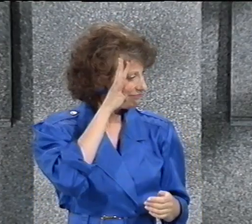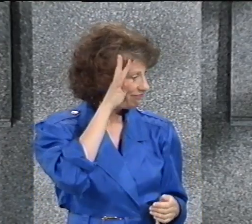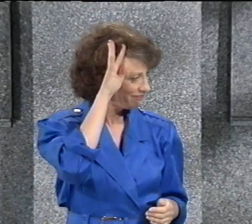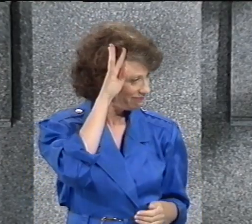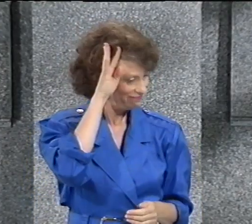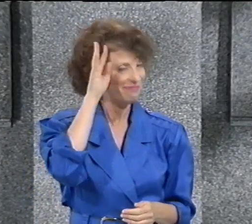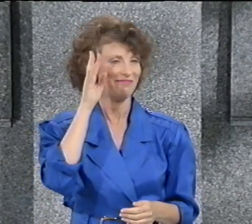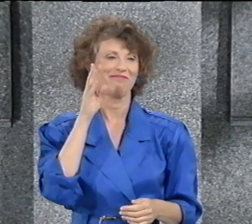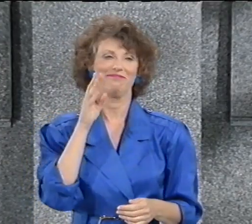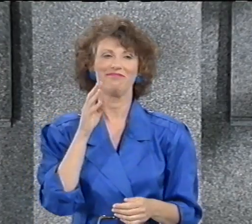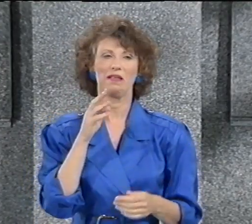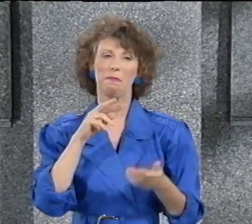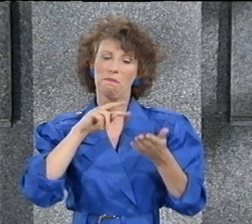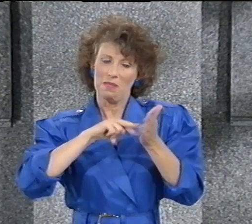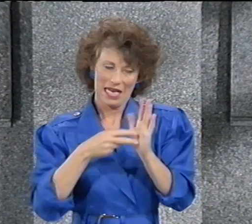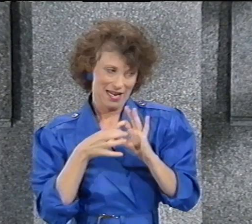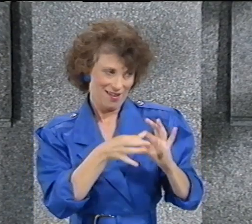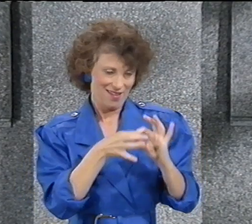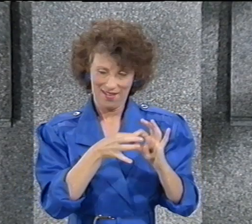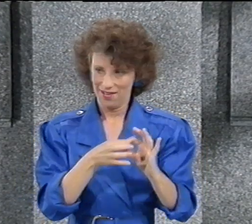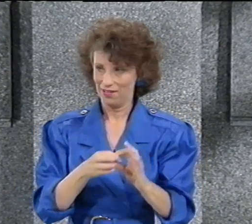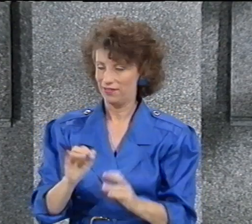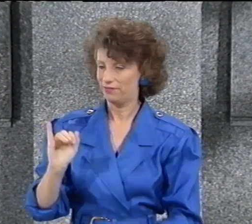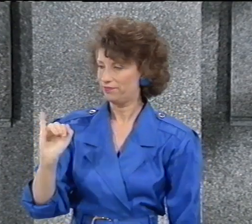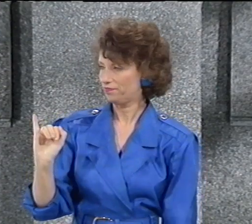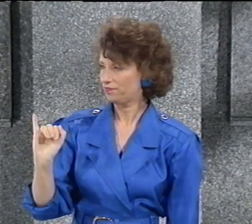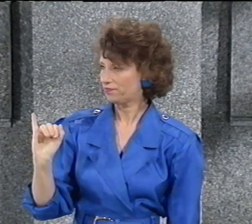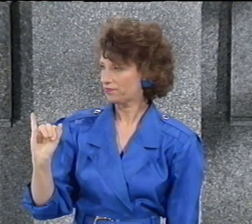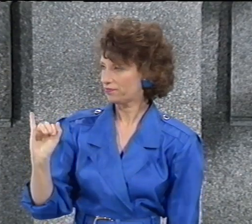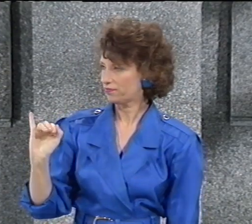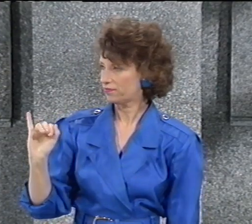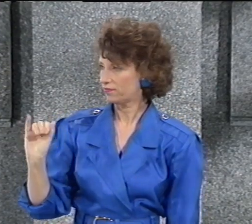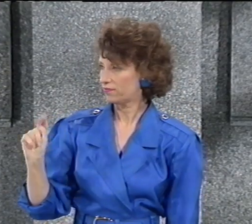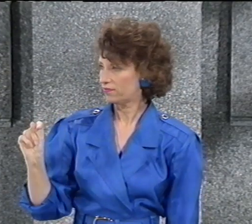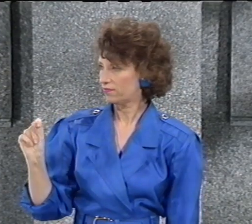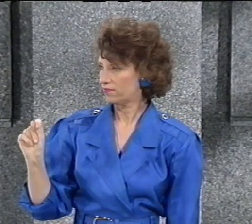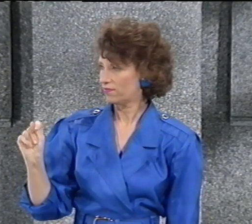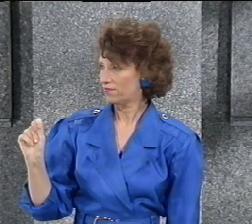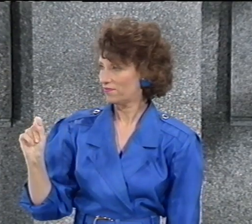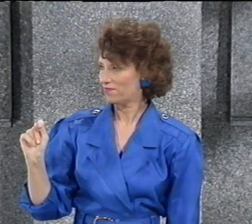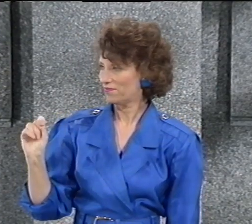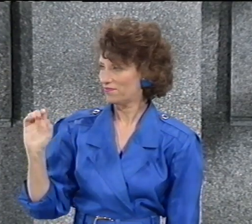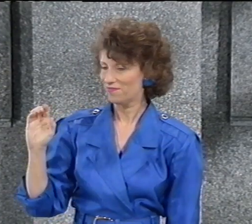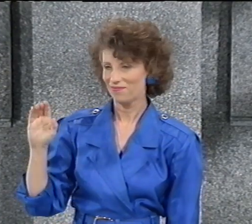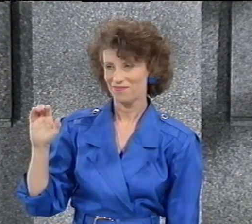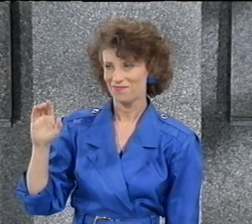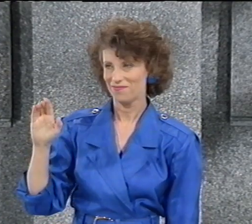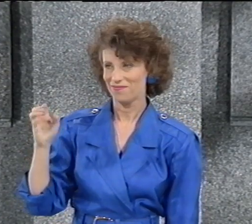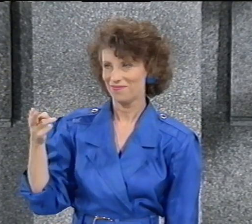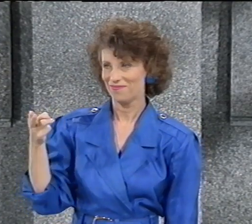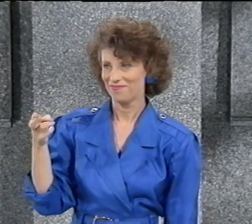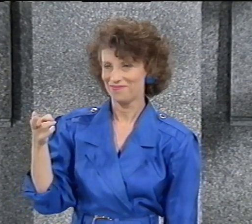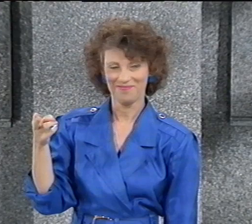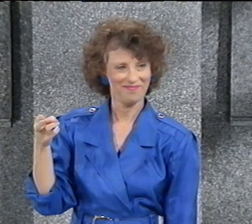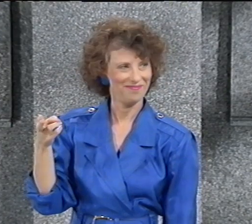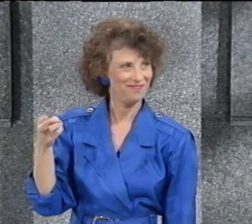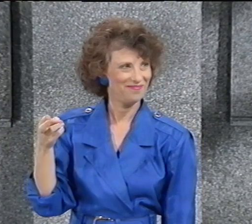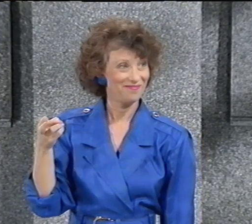Another student created this one that's also based on the meaning of the word, itch.